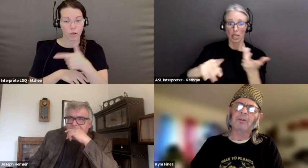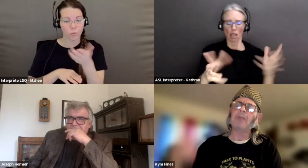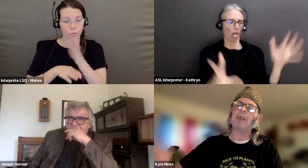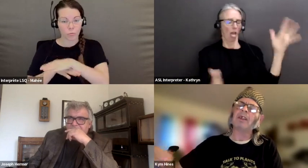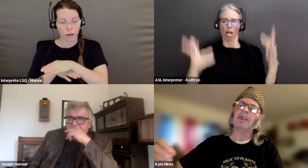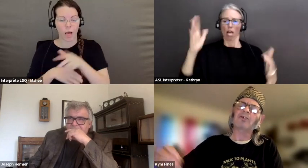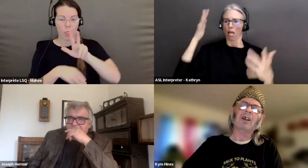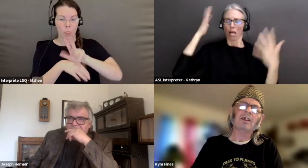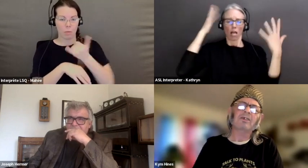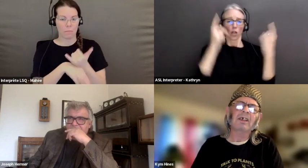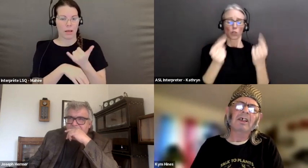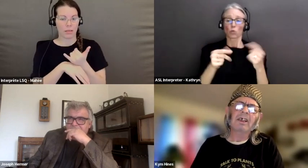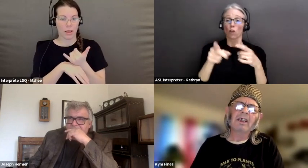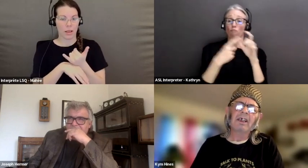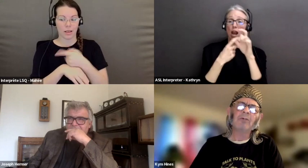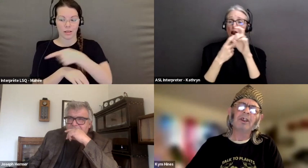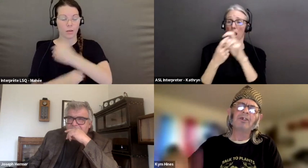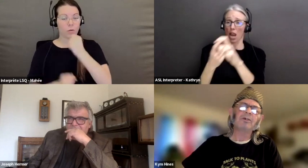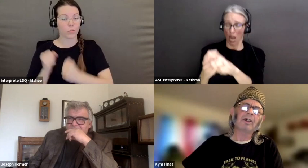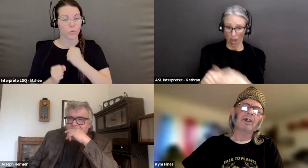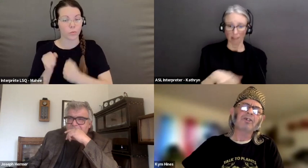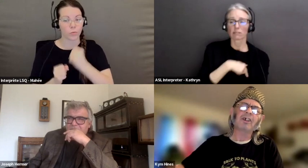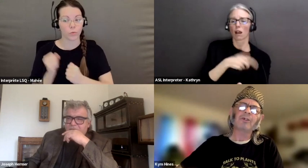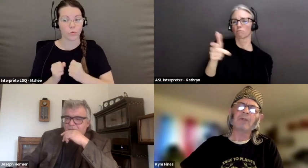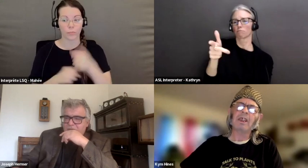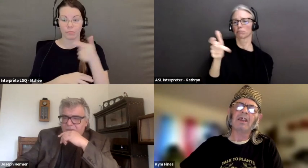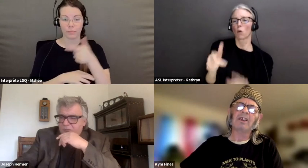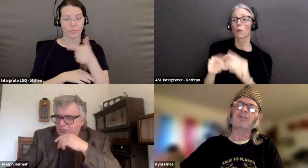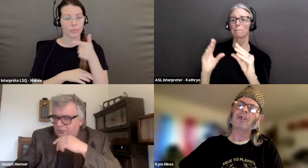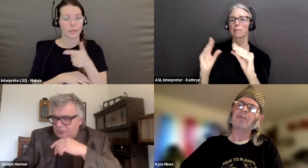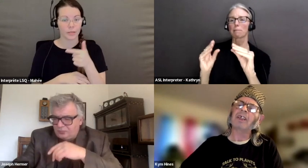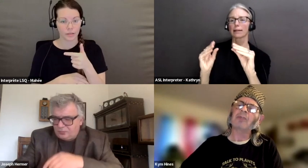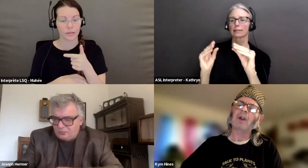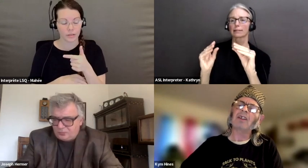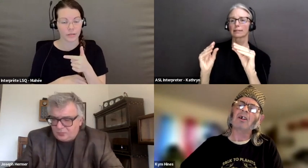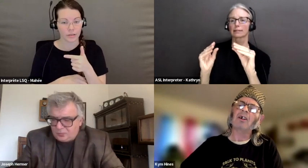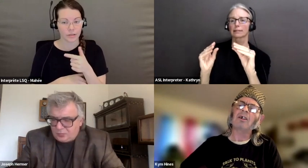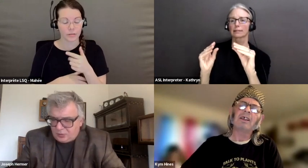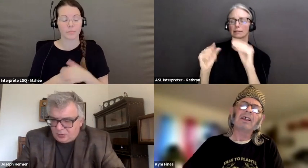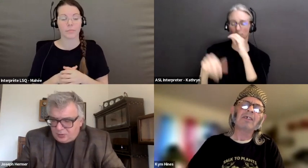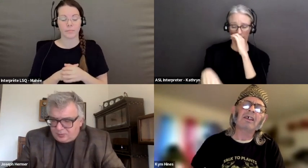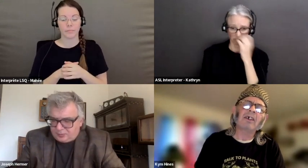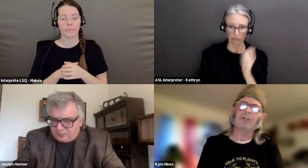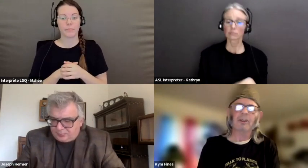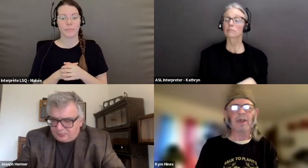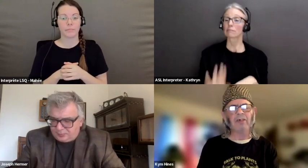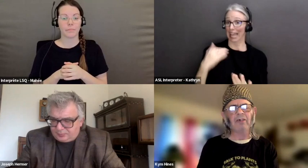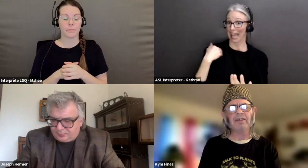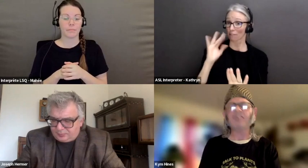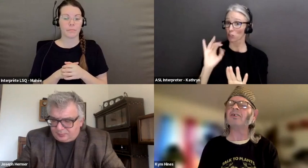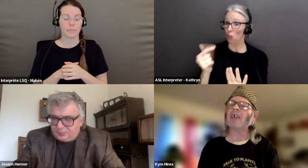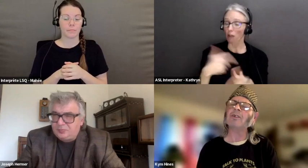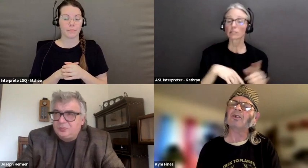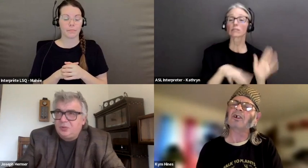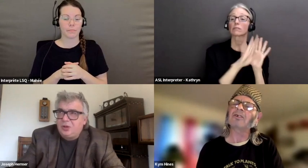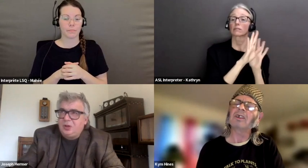the beanbag shotguns. And he went to jail for the weekend, and his dogs were taken to bylaw and or in the pound, and they